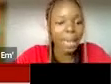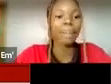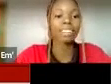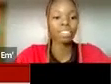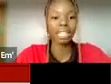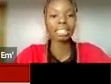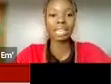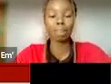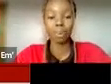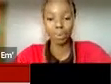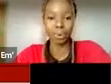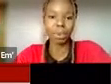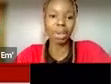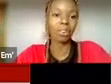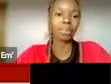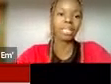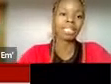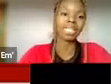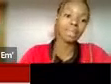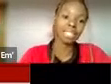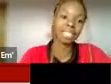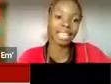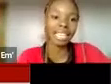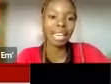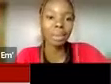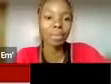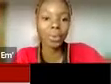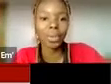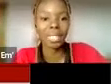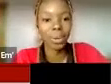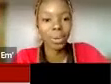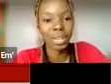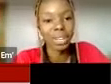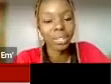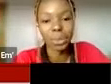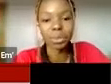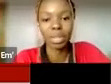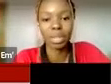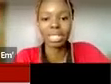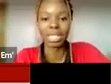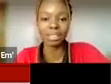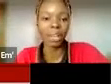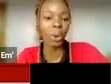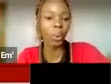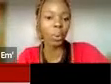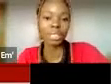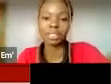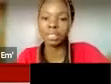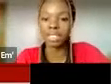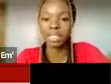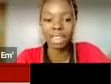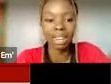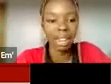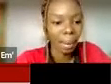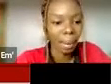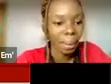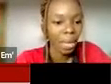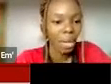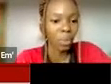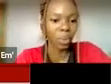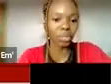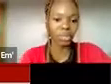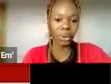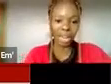Emma Chance Naboro from the same St. Clair Ebukuya Secondary School for the Deaf, who is the first